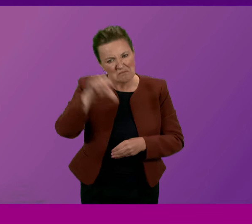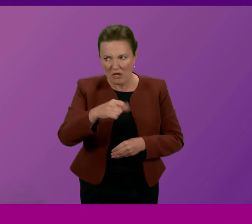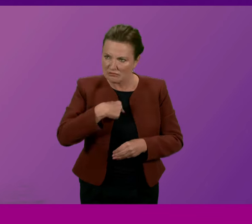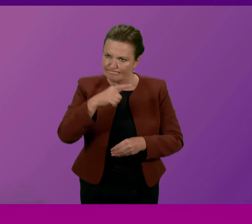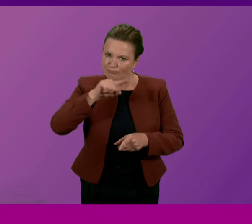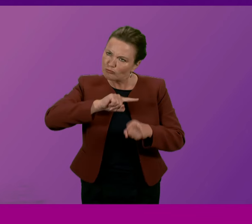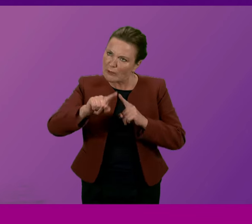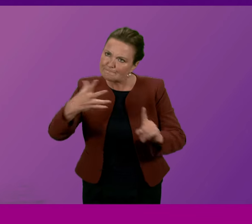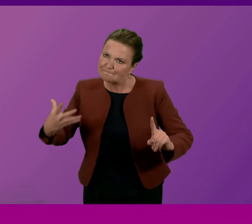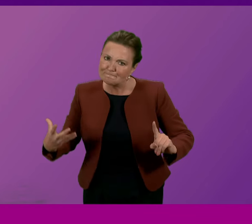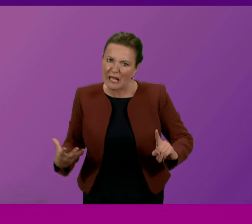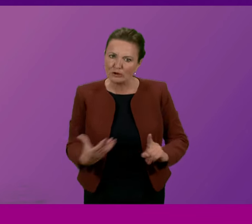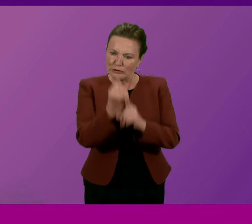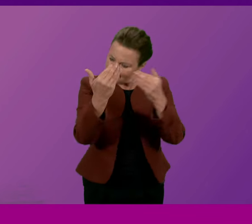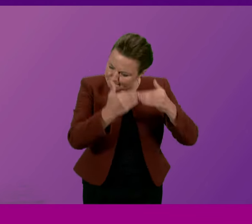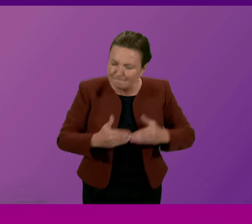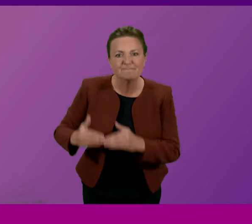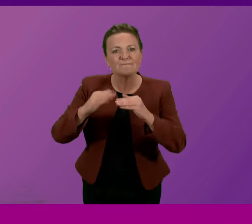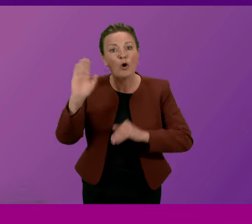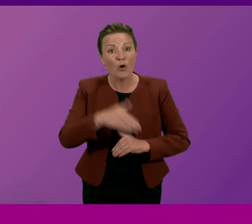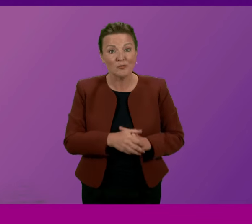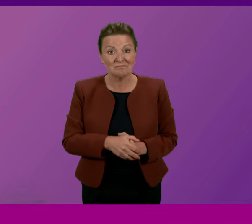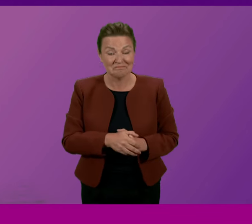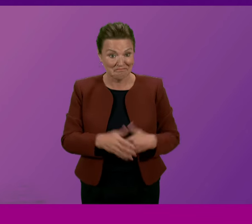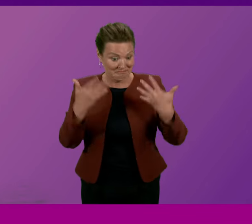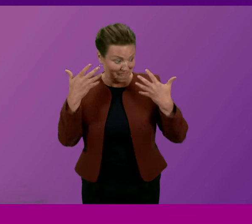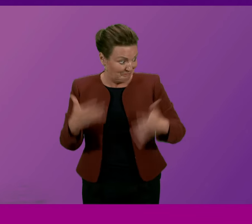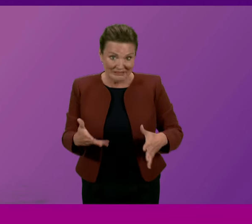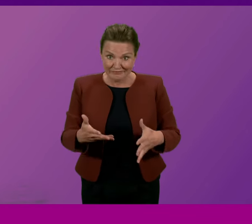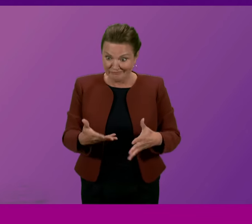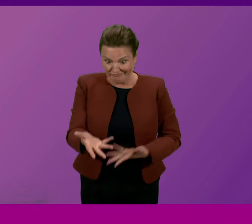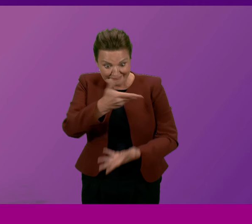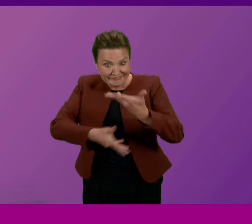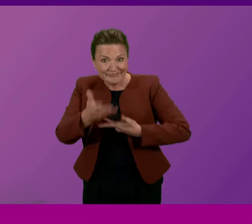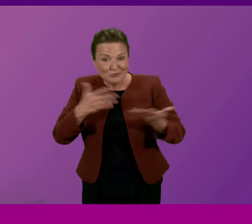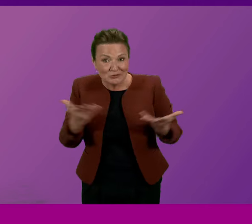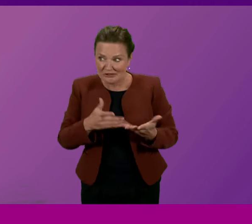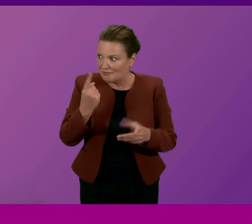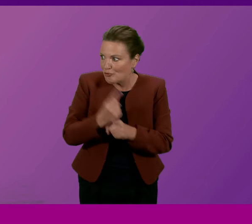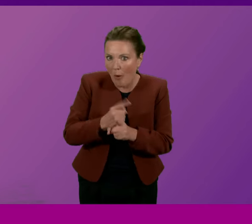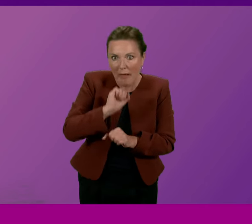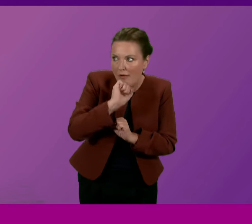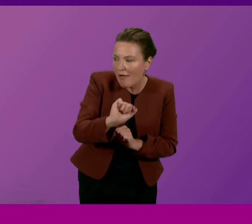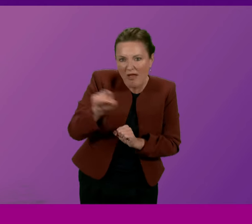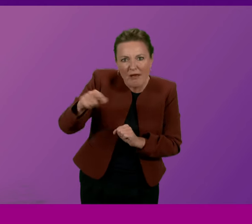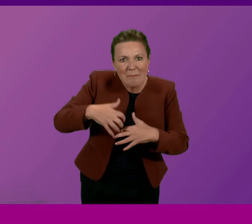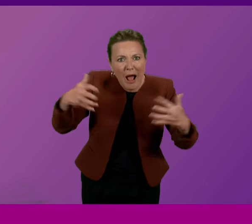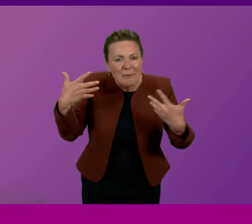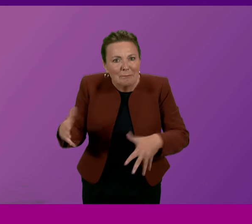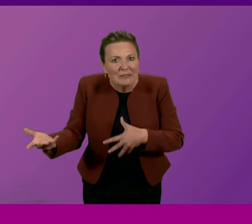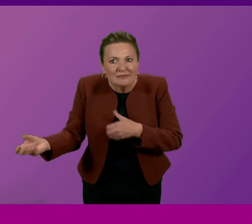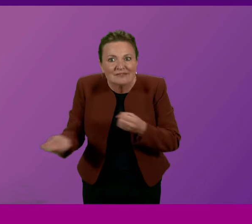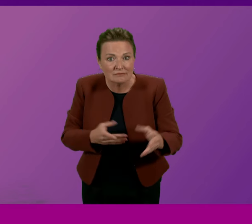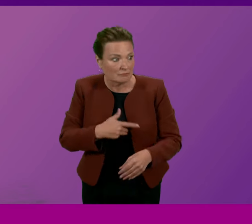aspirations. And we've heard today about some of the advancements this Parliament has delivered, providing free bus travel for the over